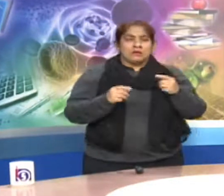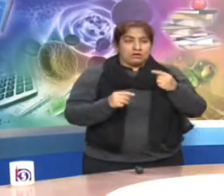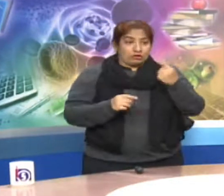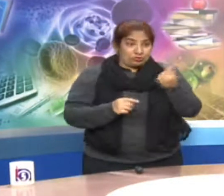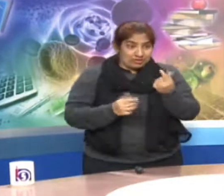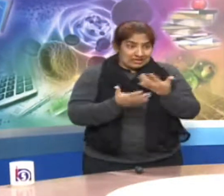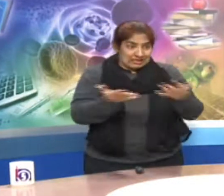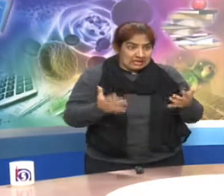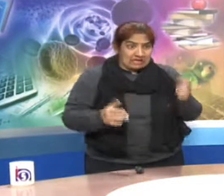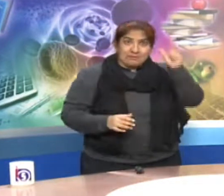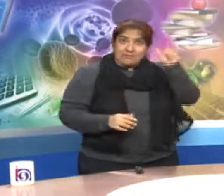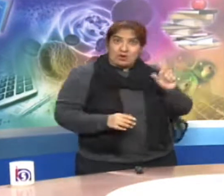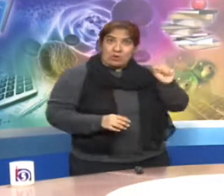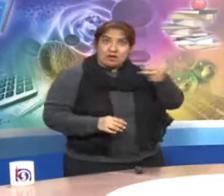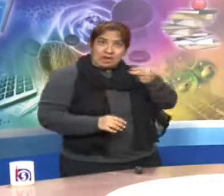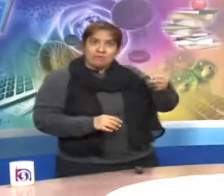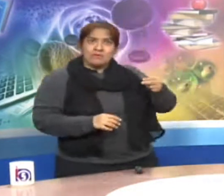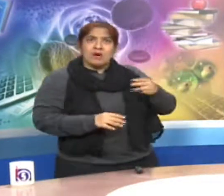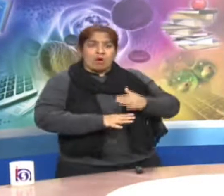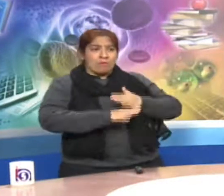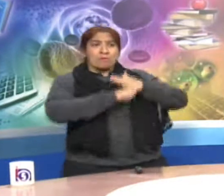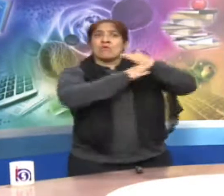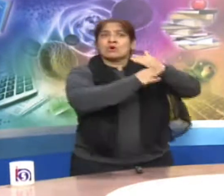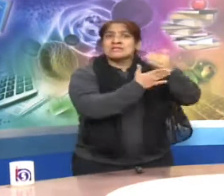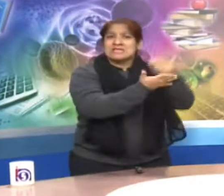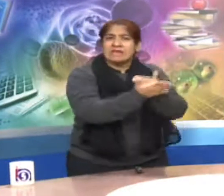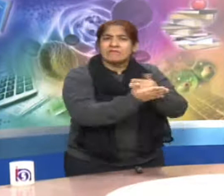So you see that importance of customer